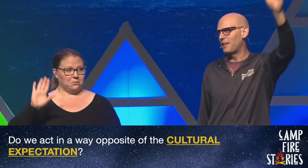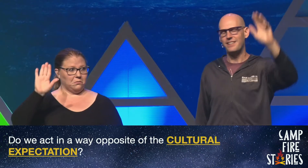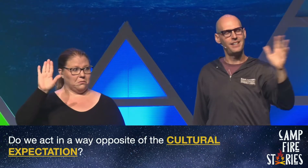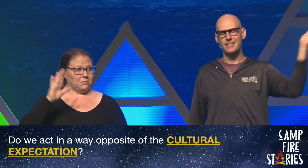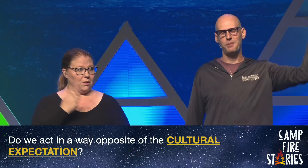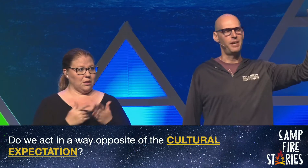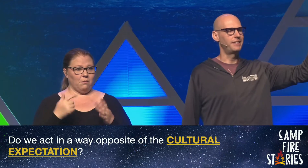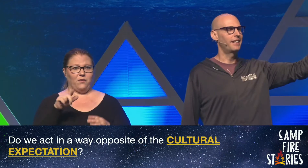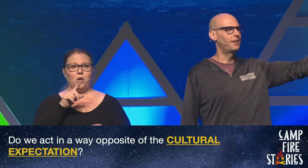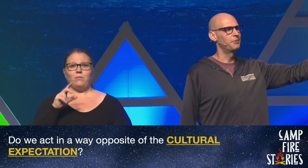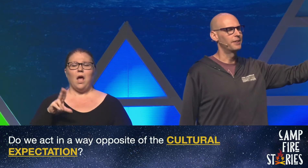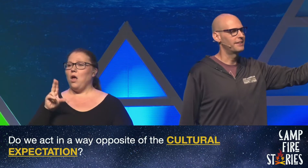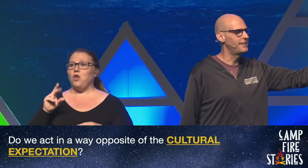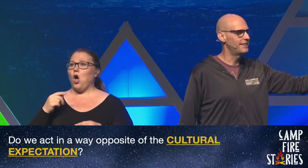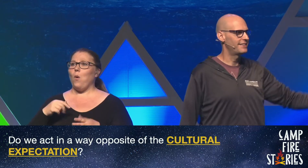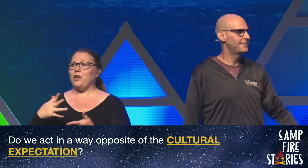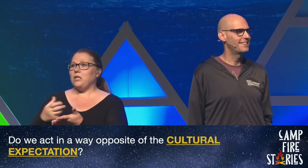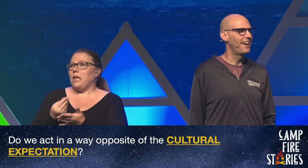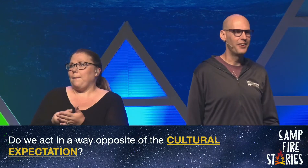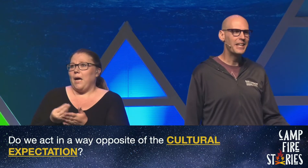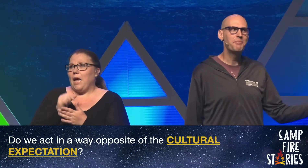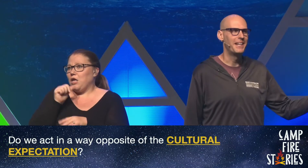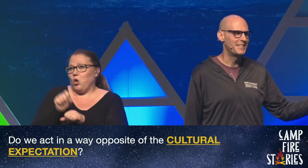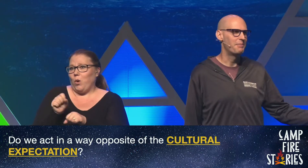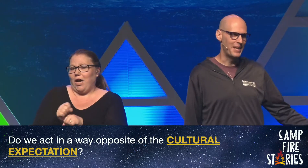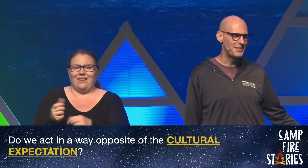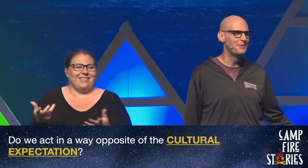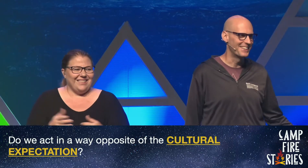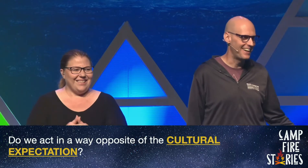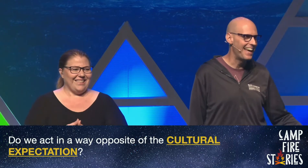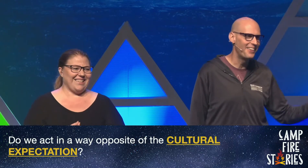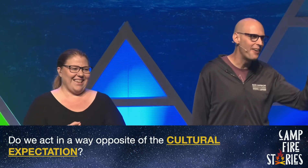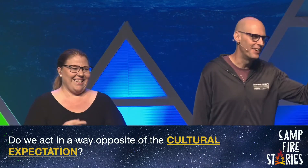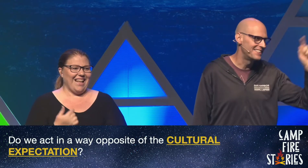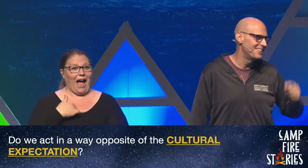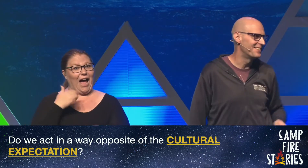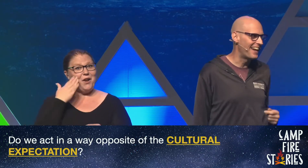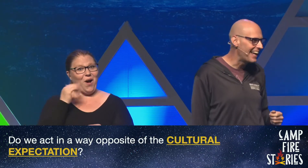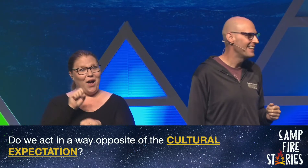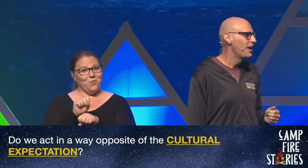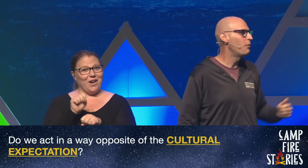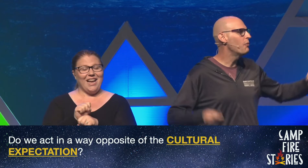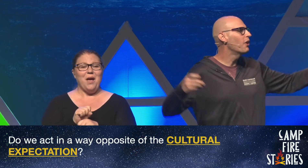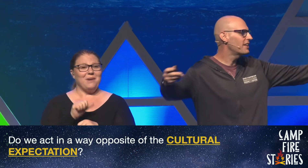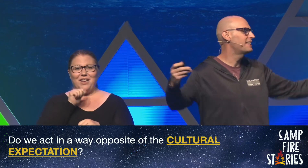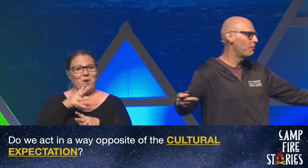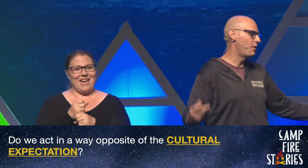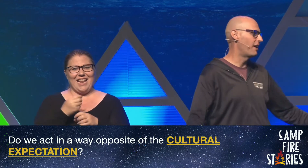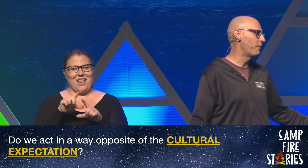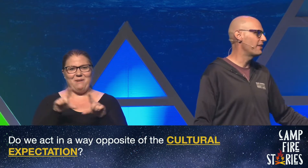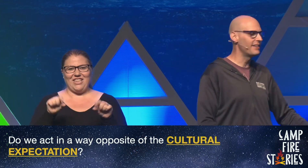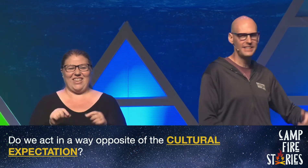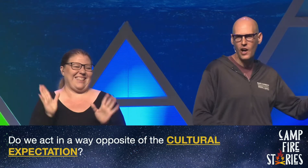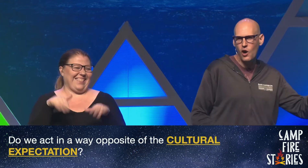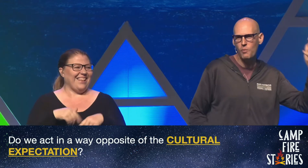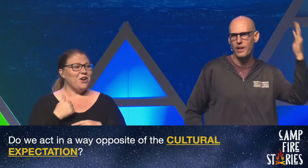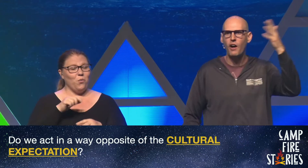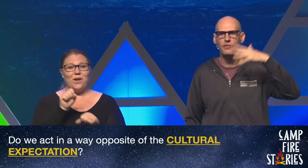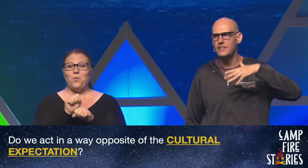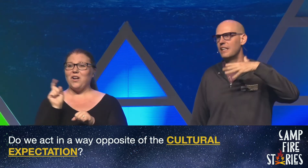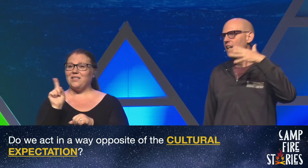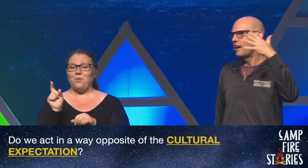Some of you are like, no, I just get a paycheck. I don't work. I don't get a paycheck, but I do work, right? I know that one too, right? We work somewhere, whether it's at